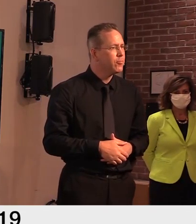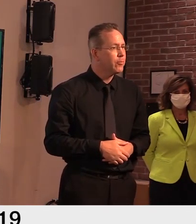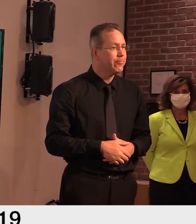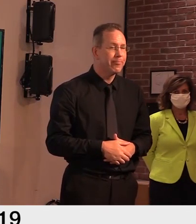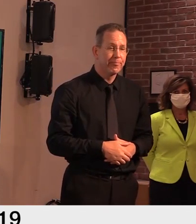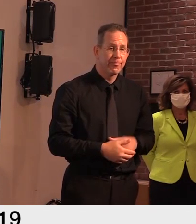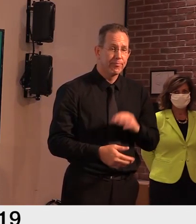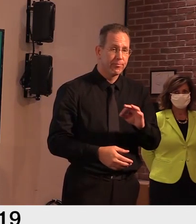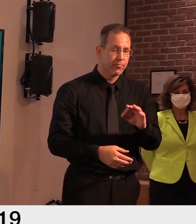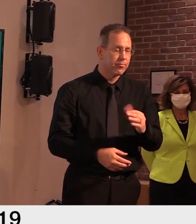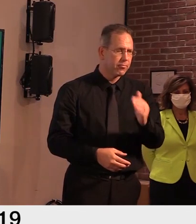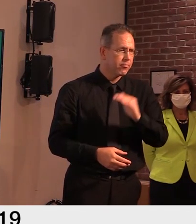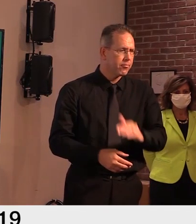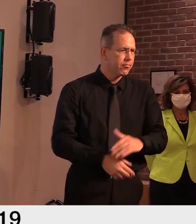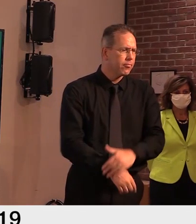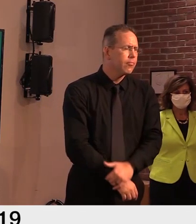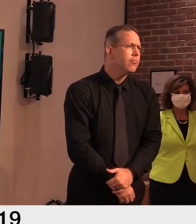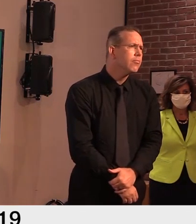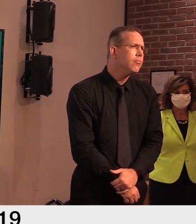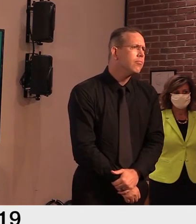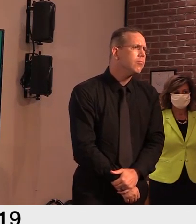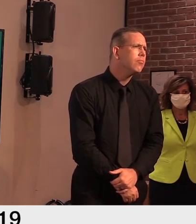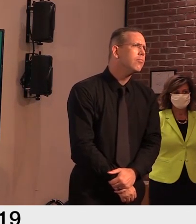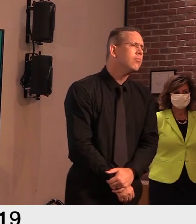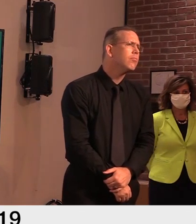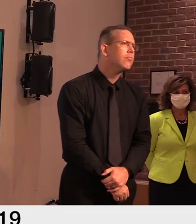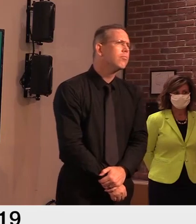actually never did close down lodging. All right, now